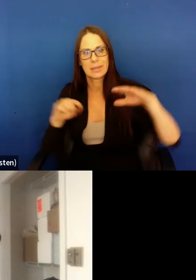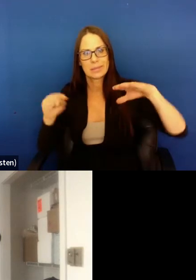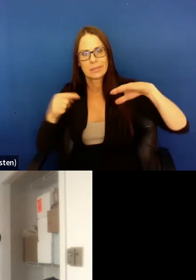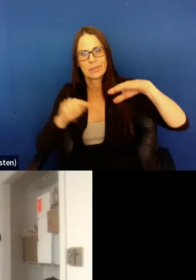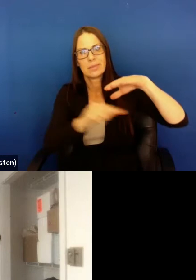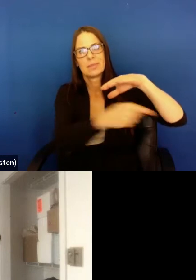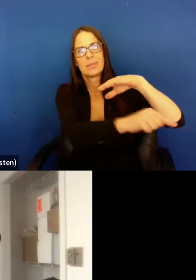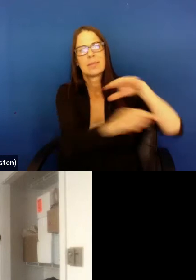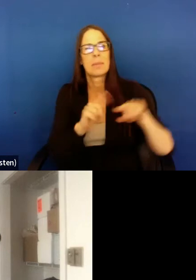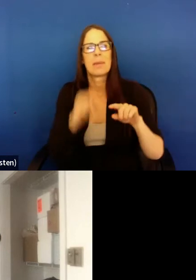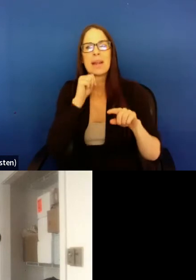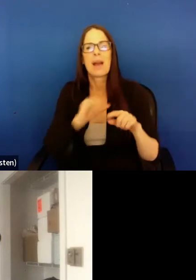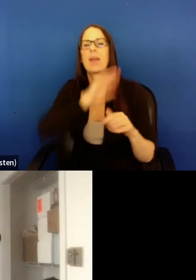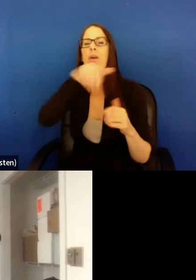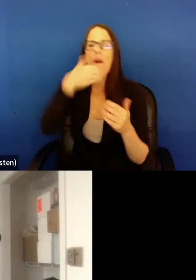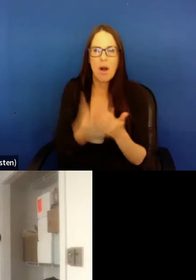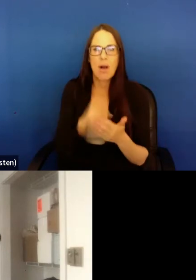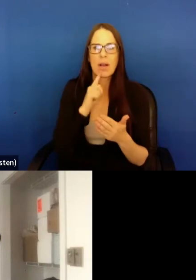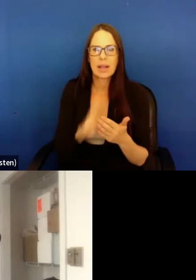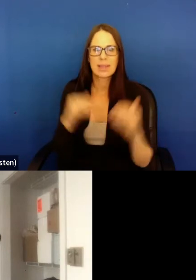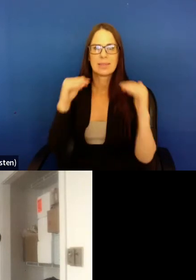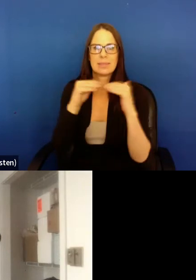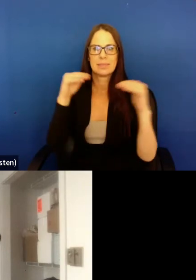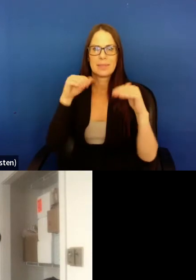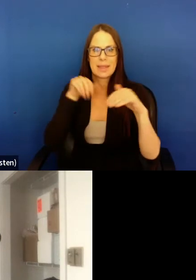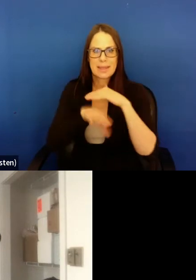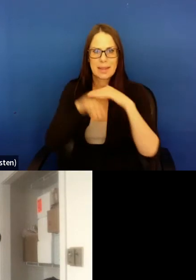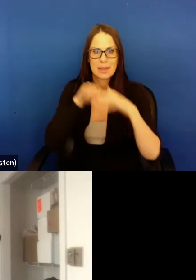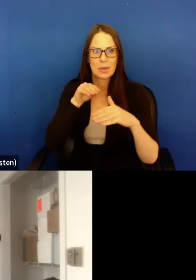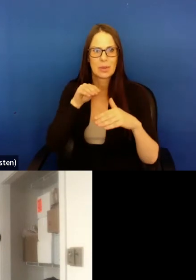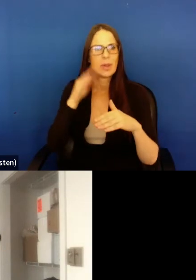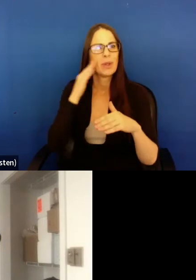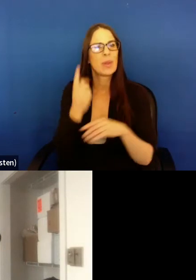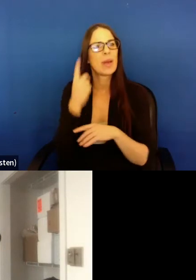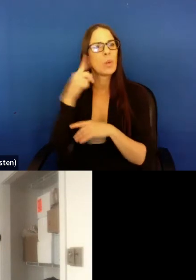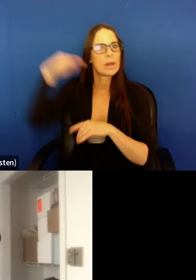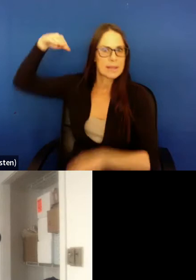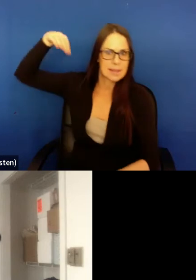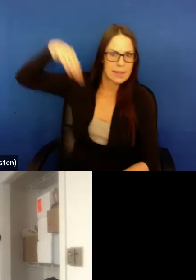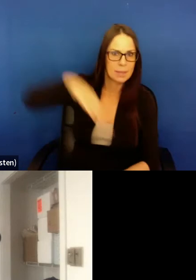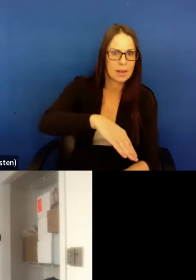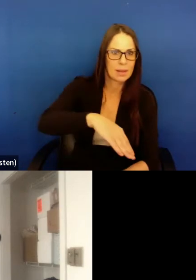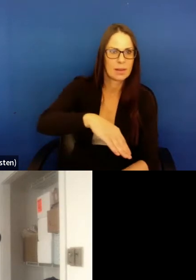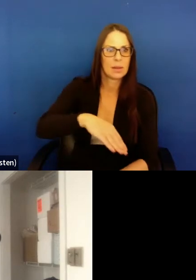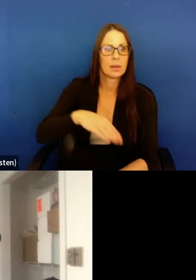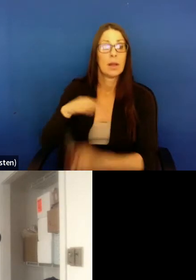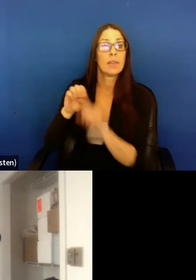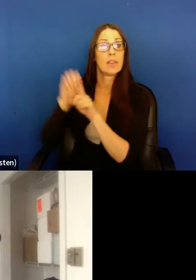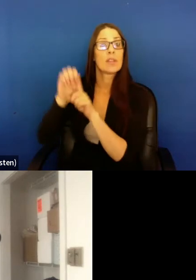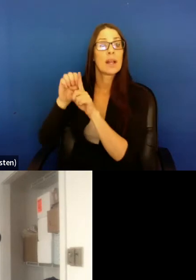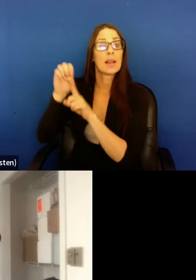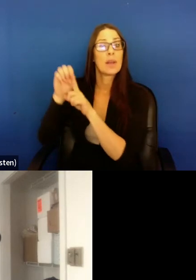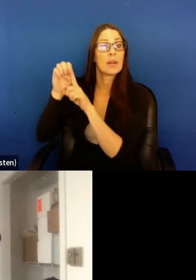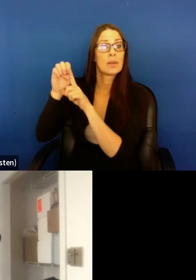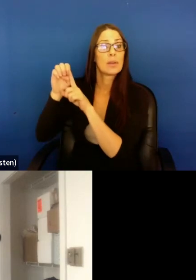is as accessible as I would like it to be. Some of there's a really steep hill kind of in one spot that I know of. And there's an elevator up into the cabbage gym that you have to have a